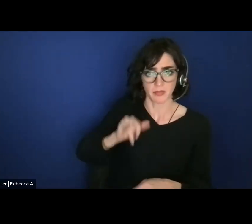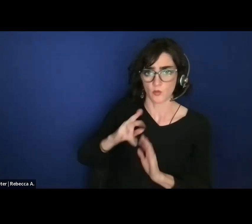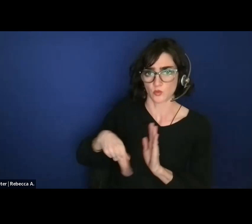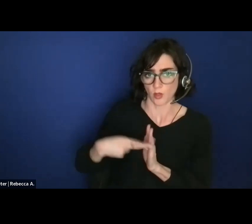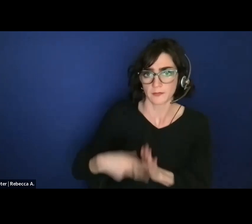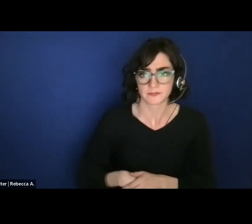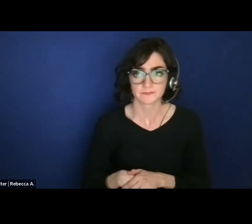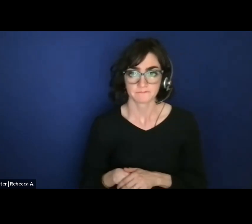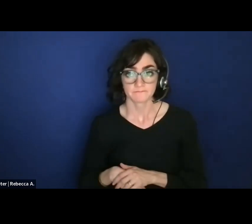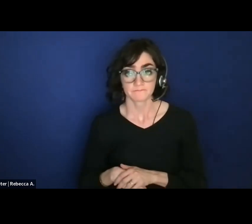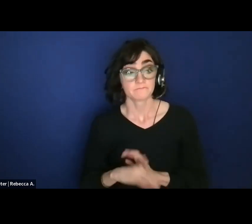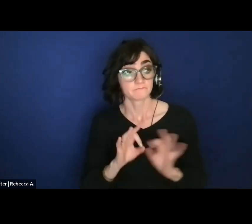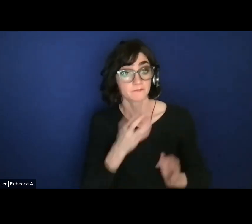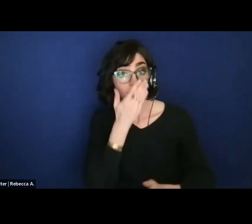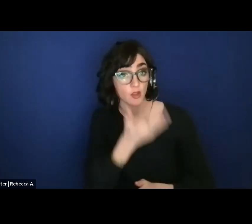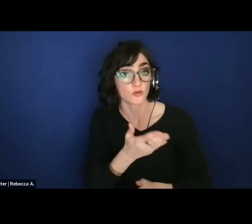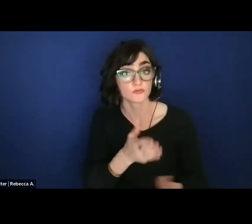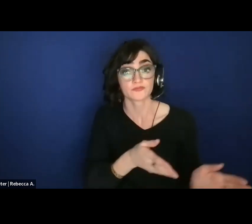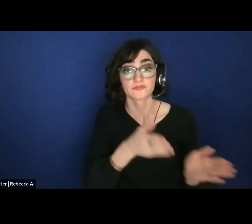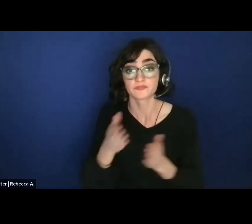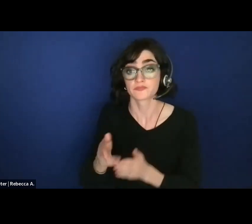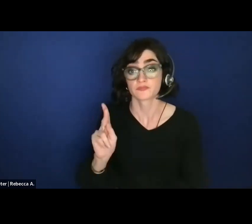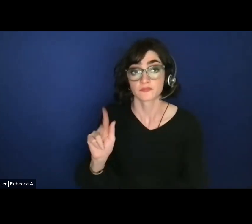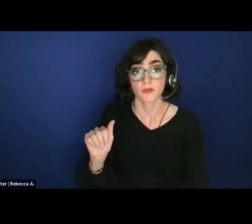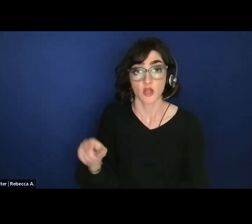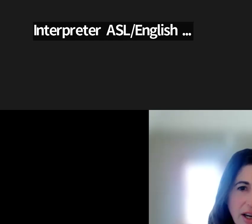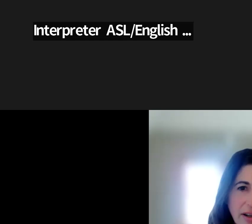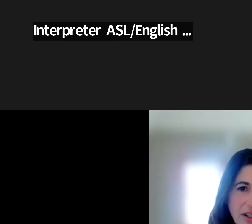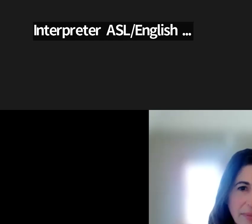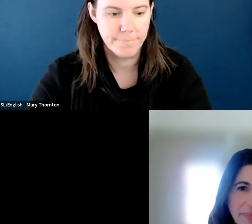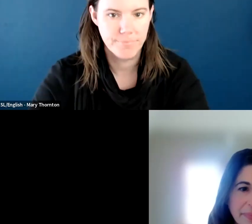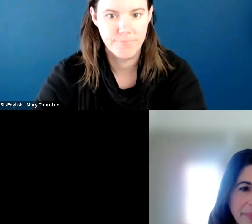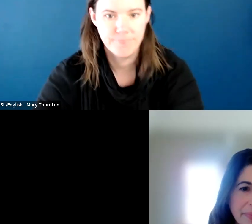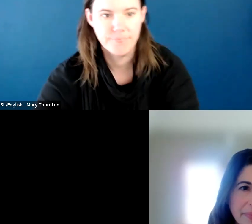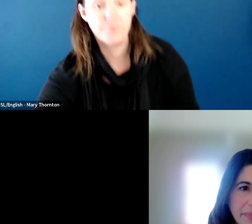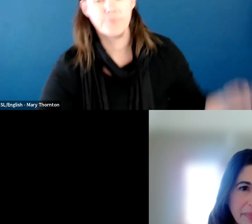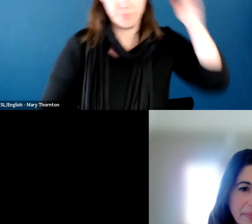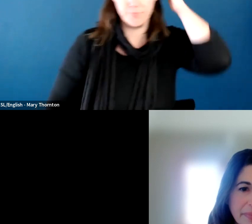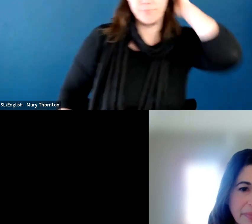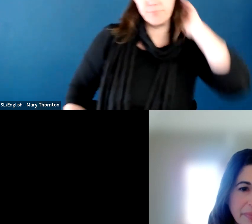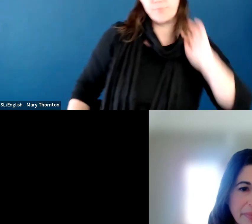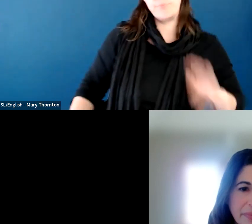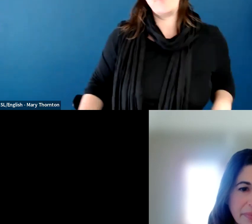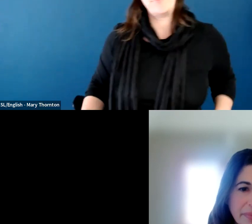Got it. Thanks, Chief Harding. Okay, I see Kashi, and then I've got some comments in the chat. Kashi.